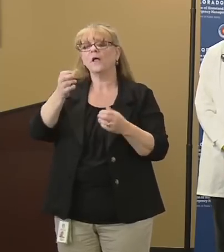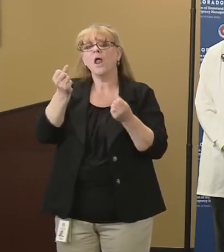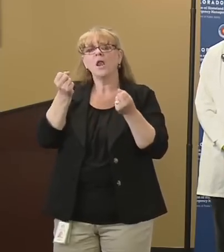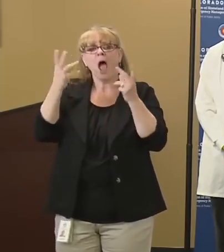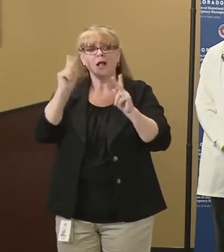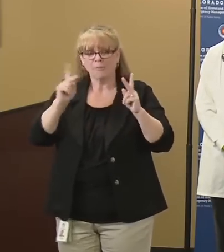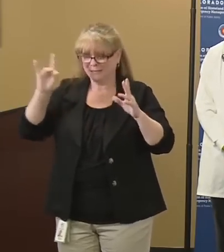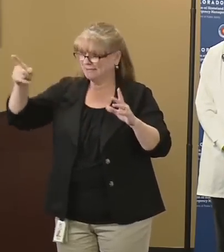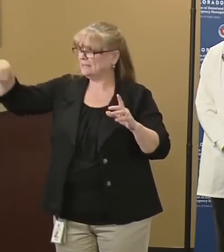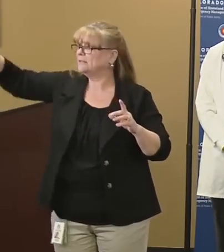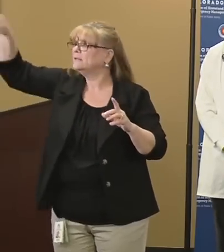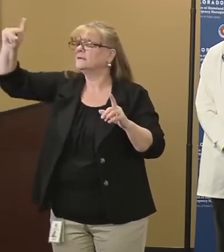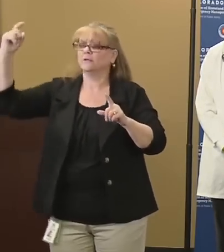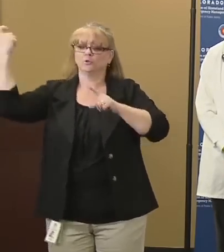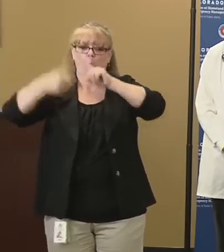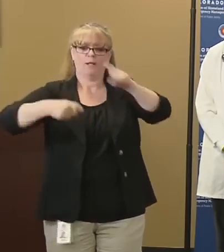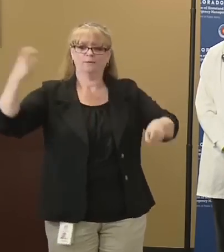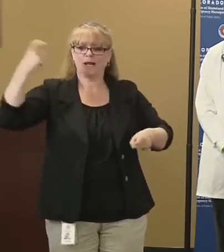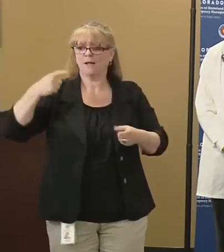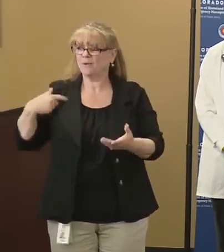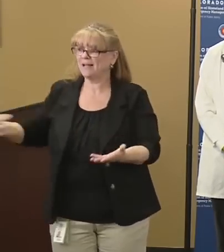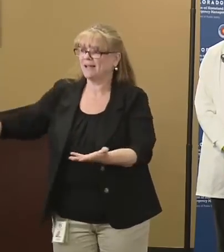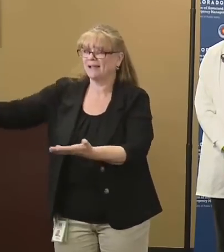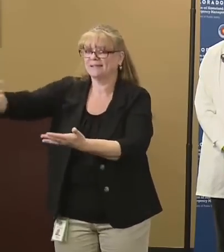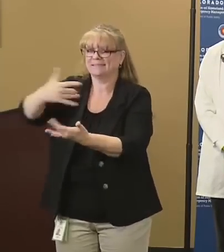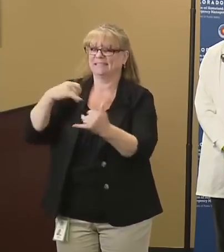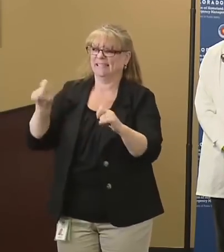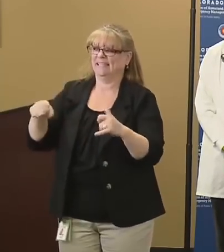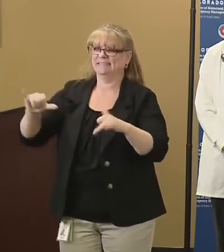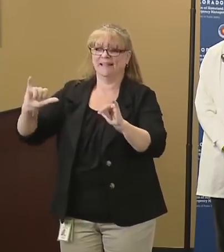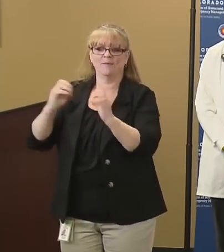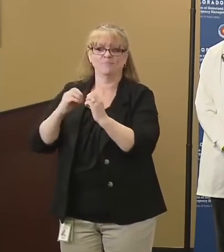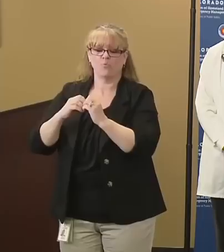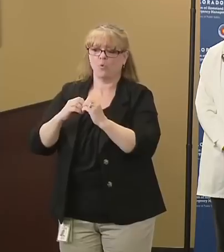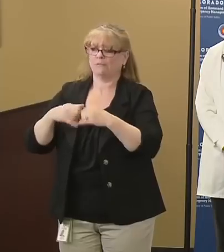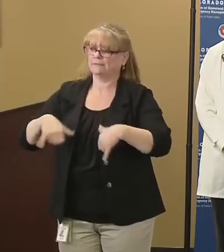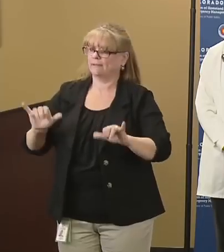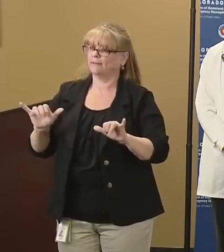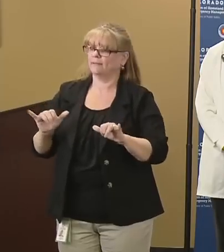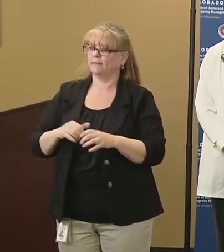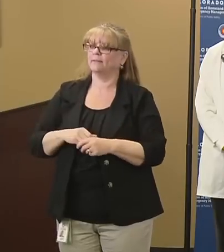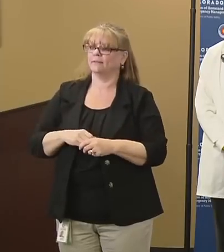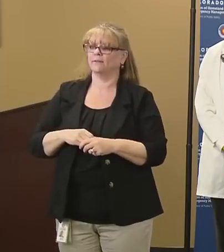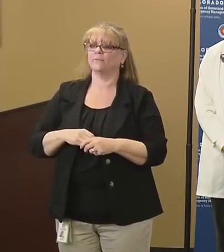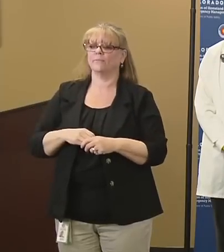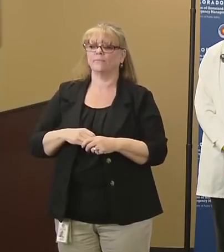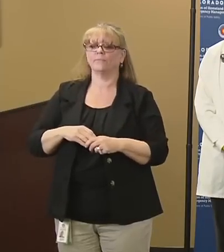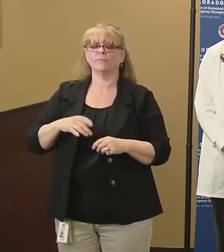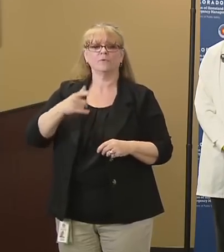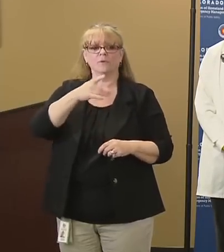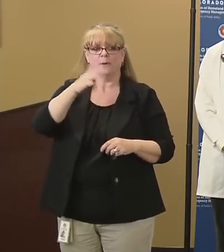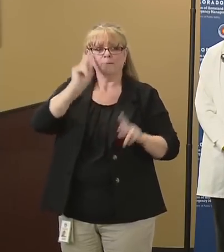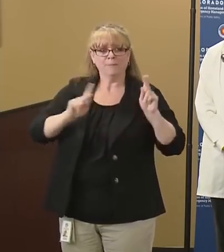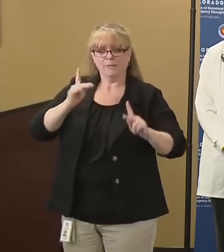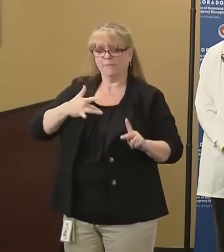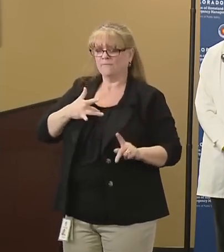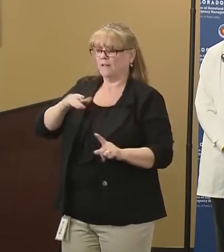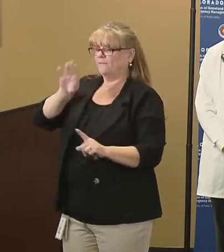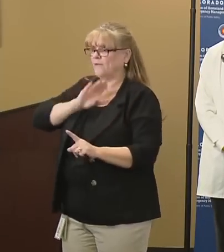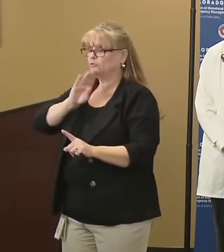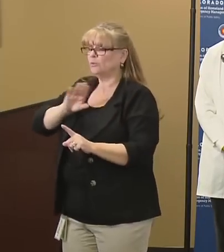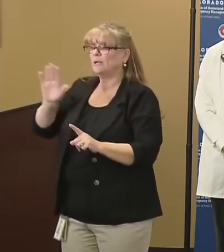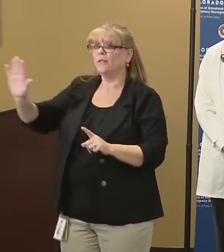equipment. This is the reason, for those of you who might be frustrated that you had to have your elective surgery delayed, this was the reason we needed in the short